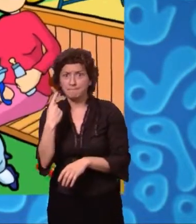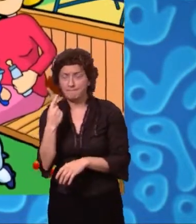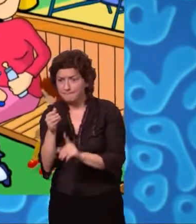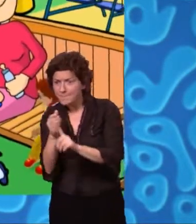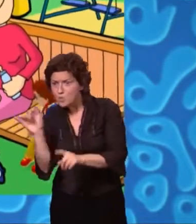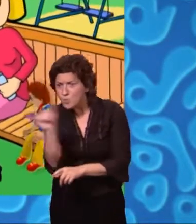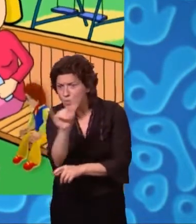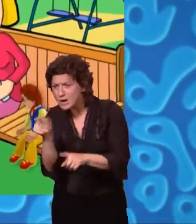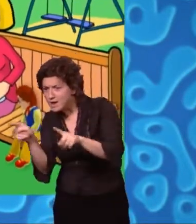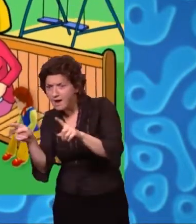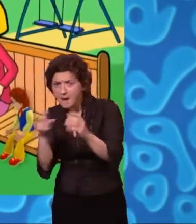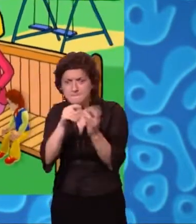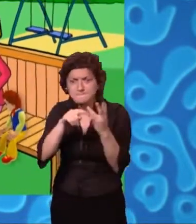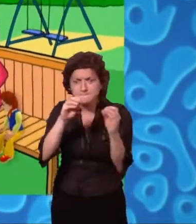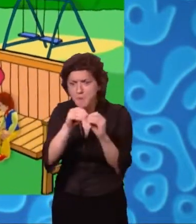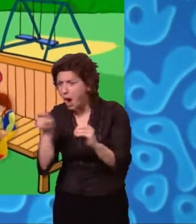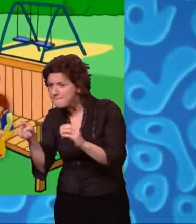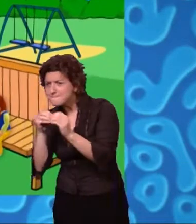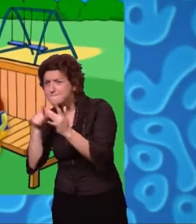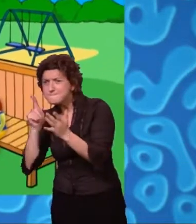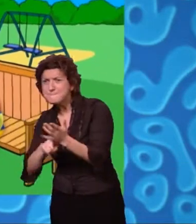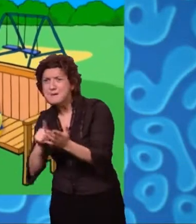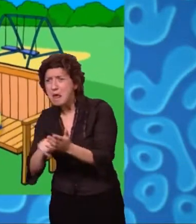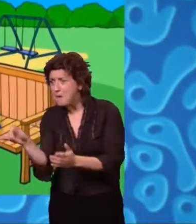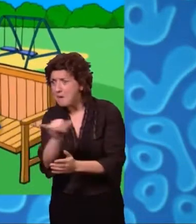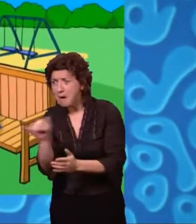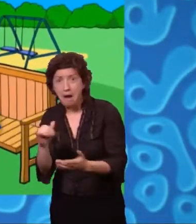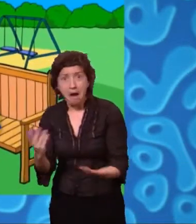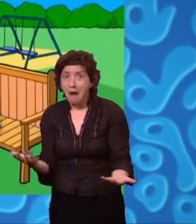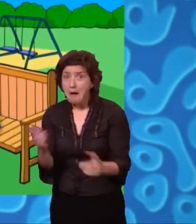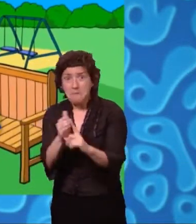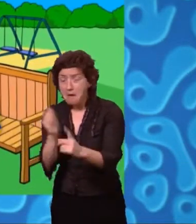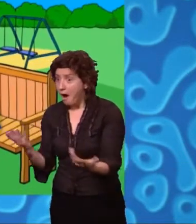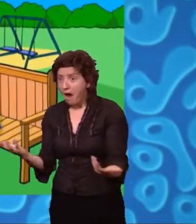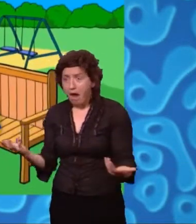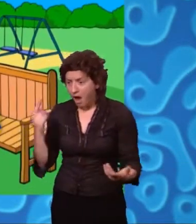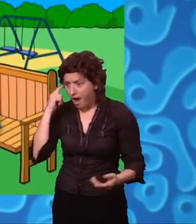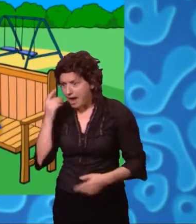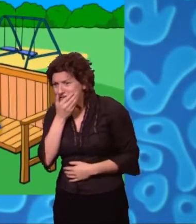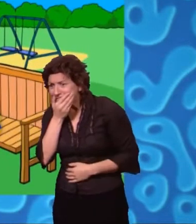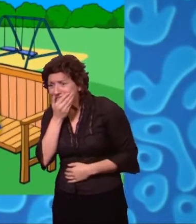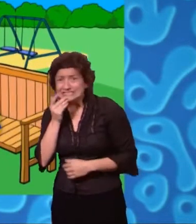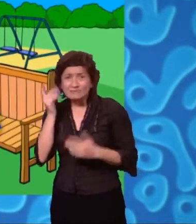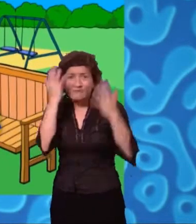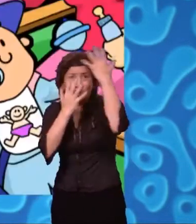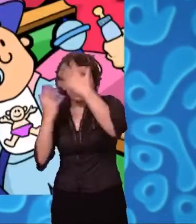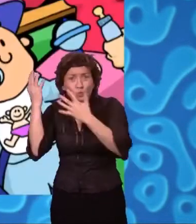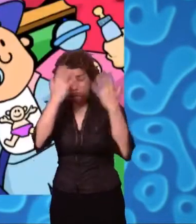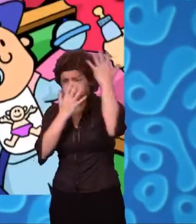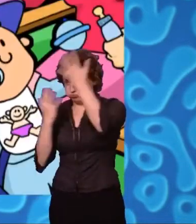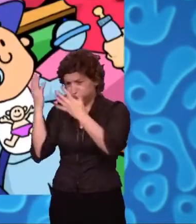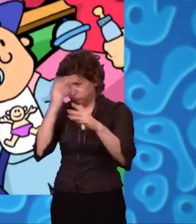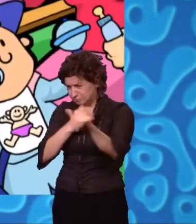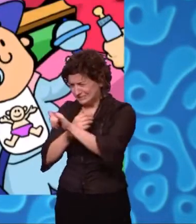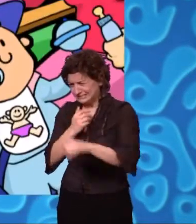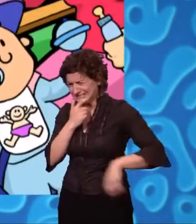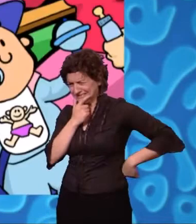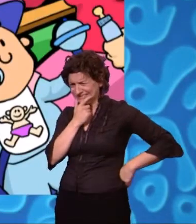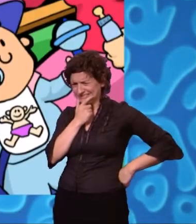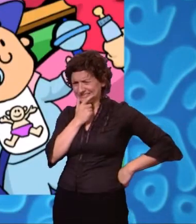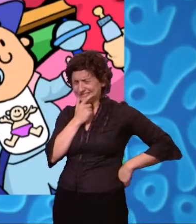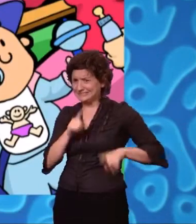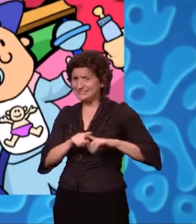Bill or Baby Bob? Which baby was which? Who was who? I couldn't tell. Can